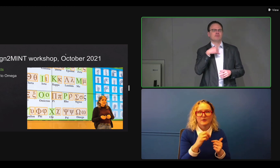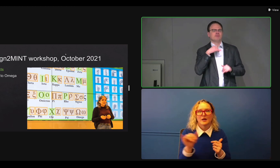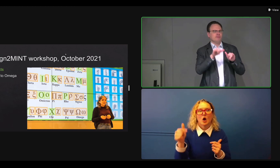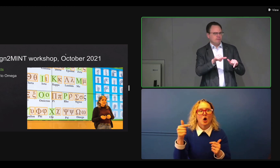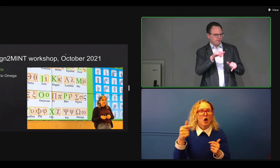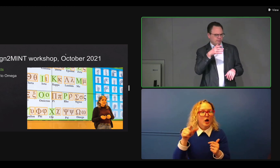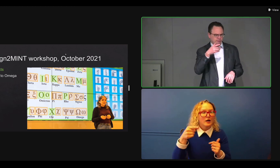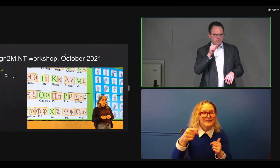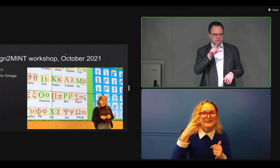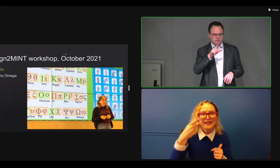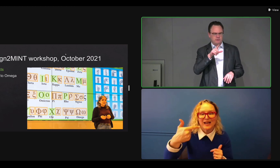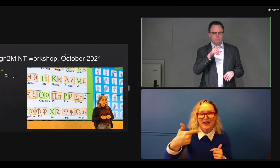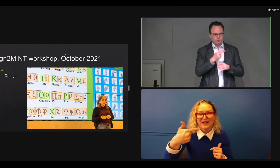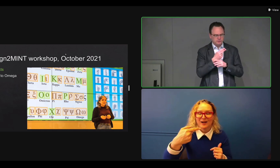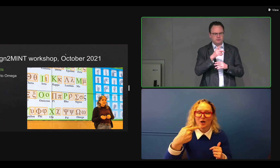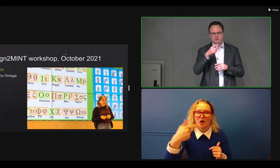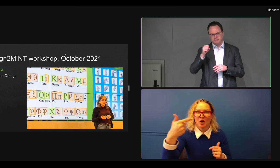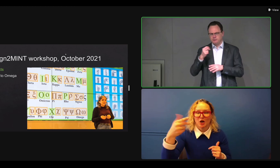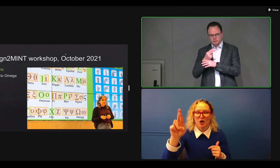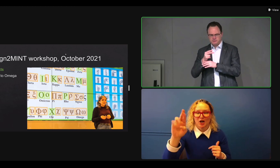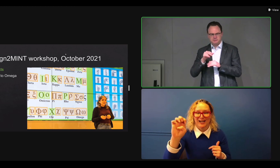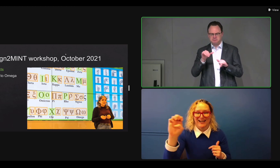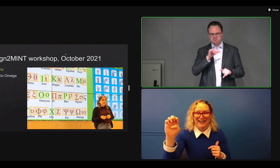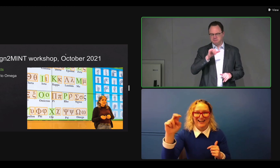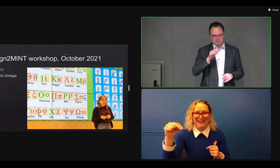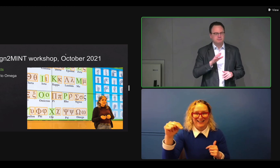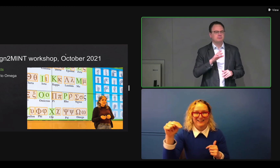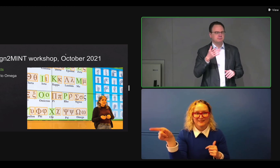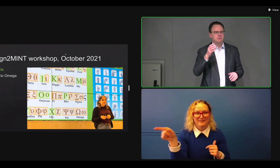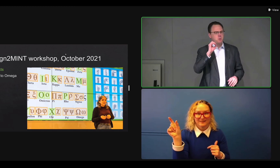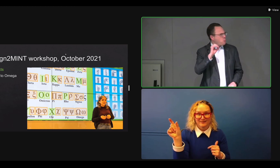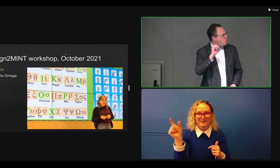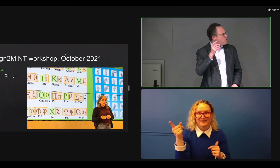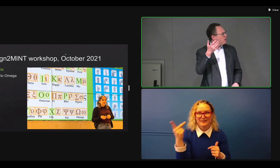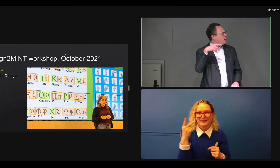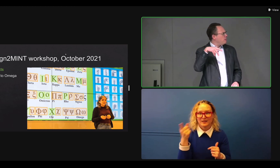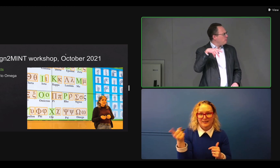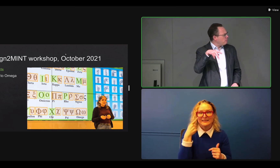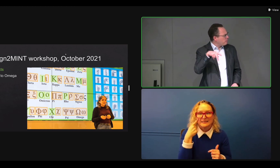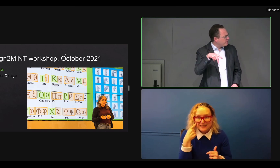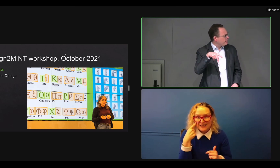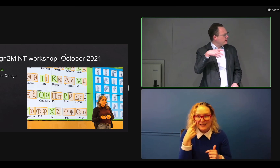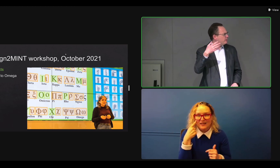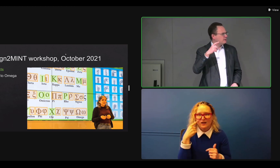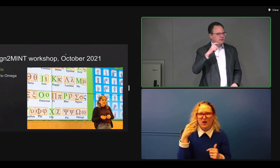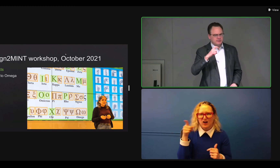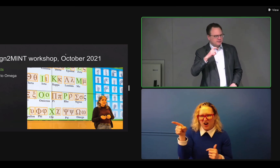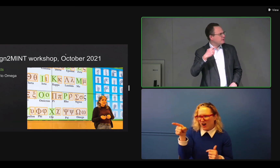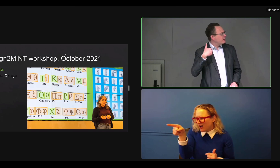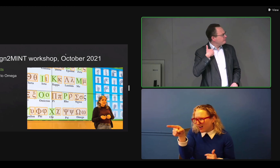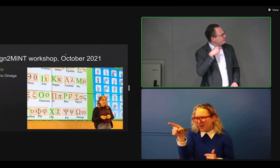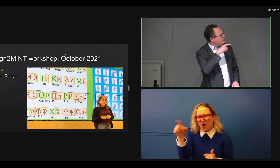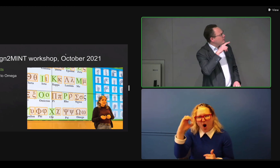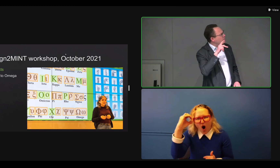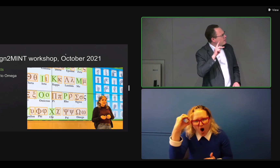And you can see the letters here in green. That's where we would use the DGS or ASL letter, as the case may be, for example,